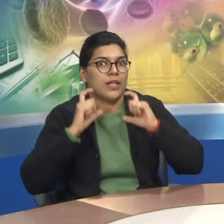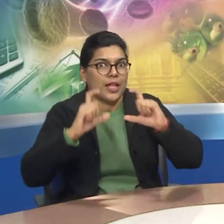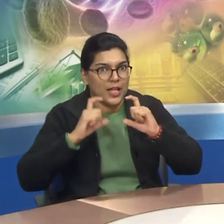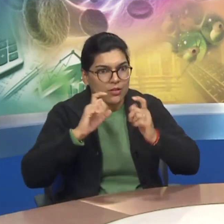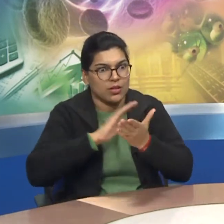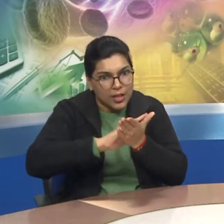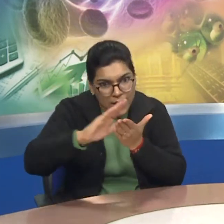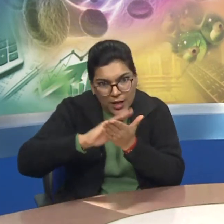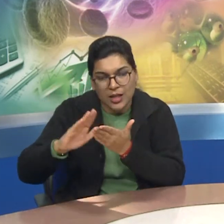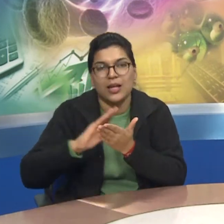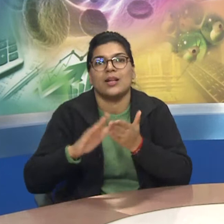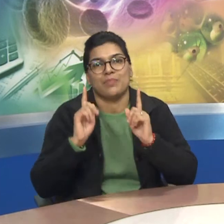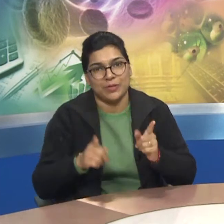issues.